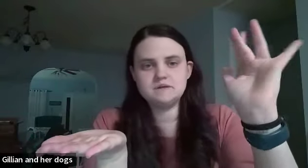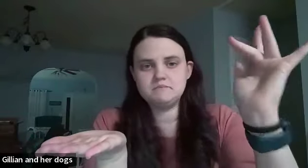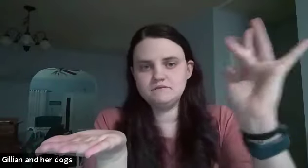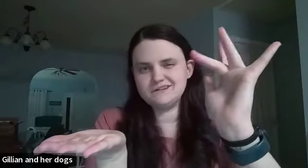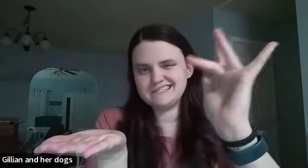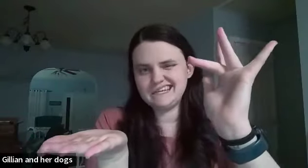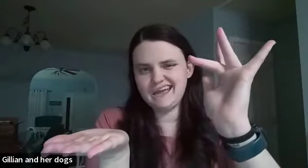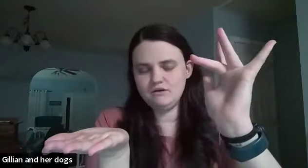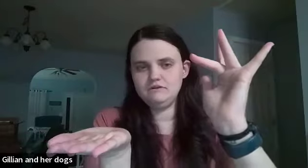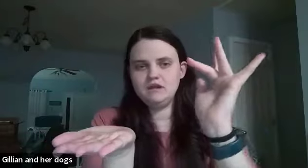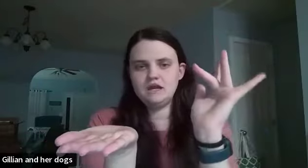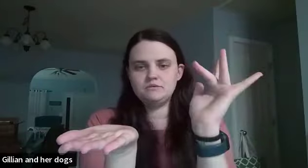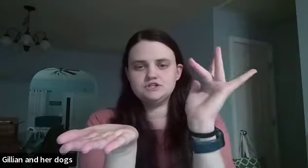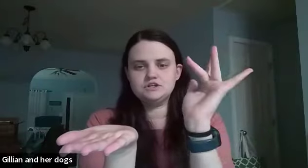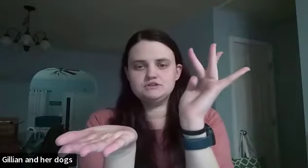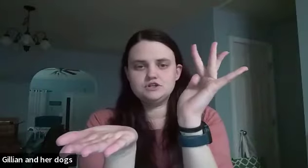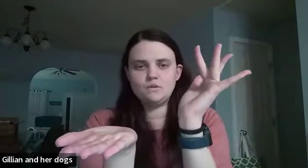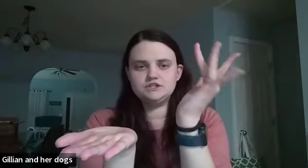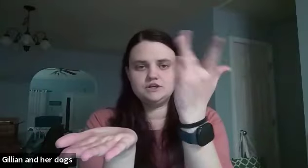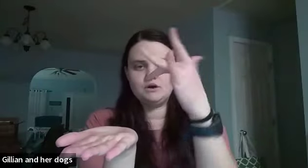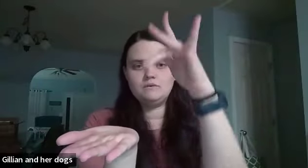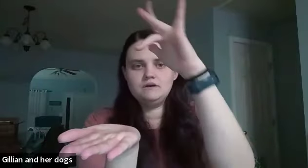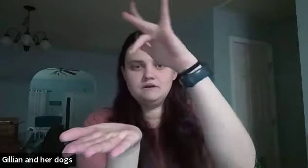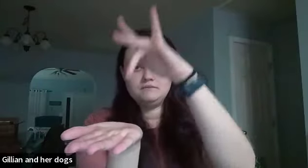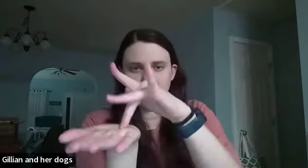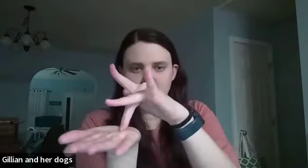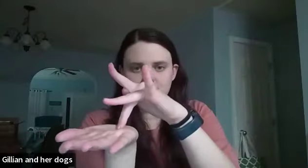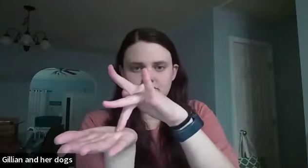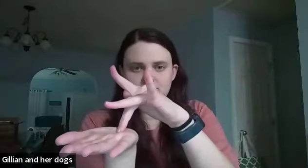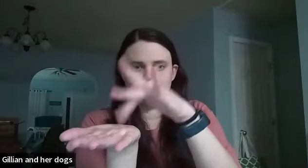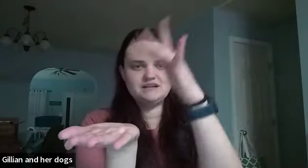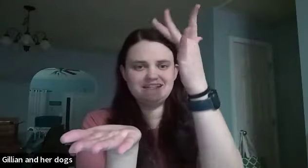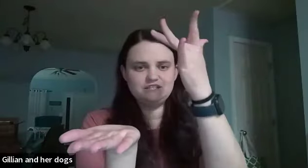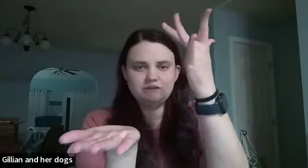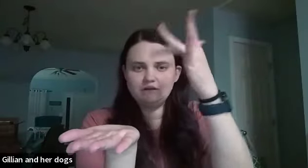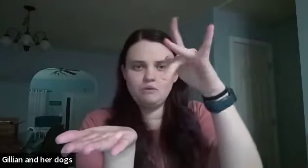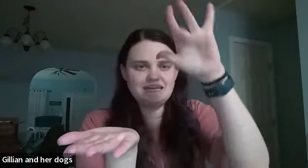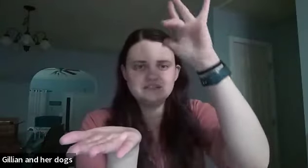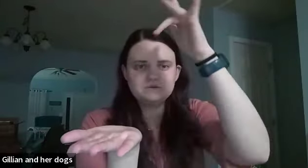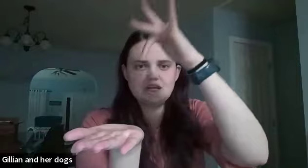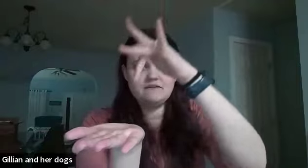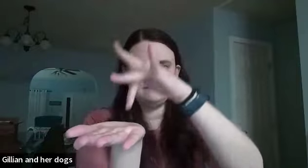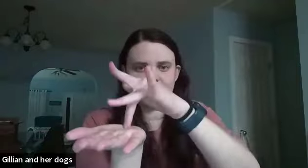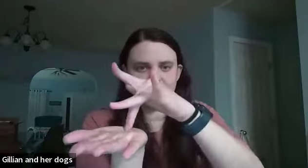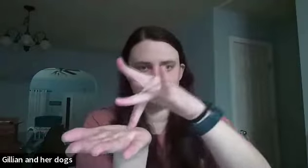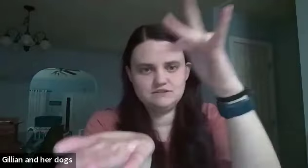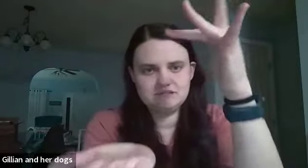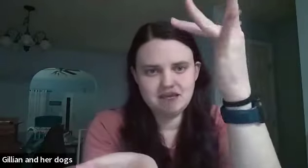me, middle finger sticking out. And what you're going to do is you're going to go middle. So you just kind of do a little dance with it and then flick. So it's like